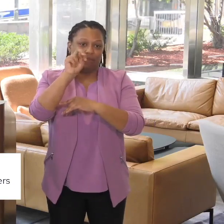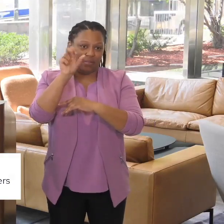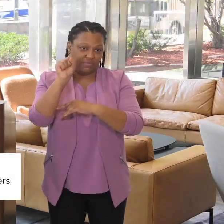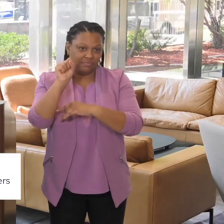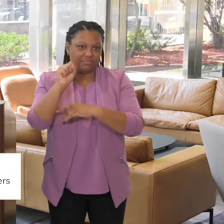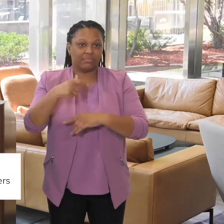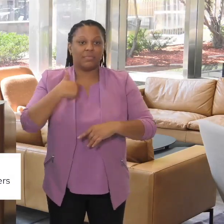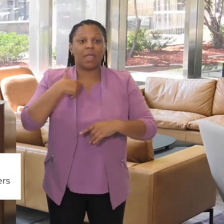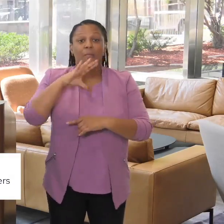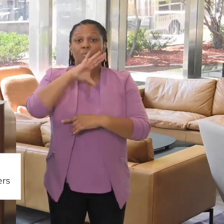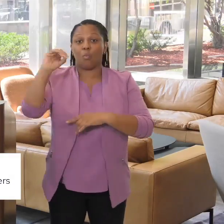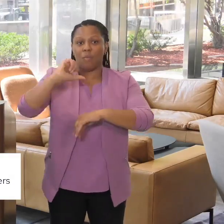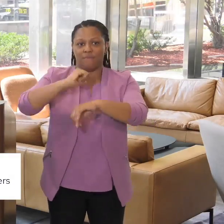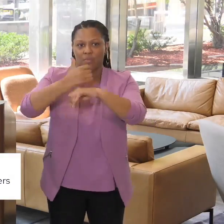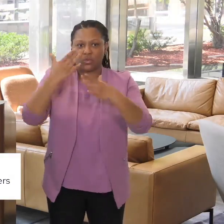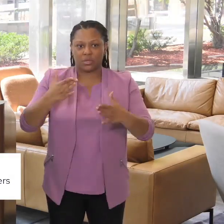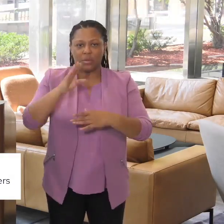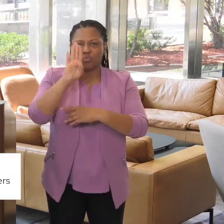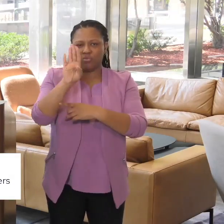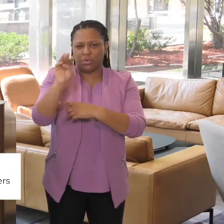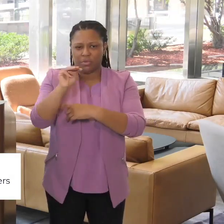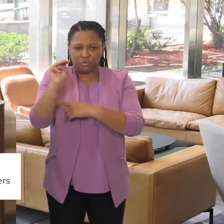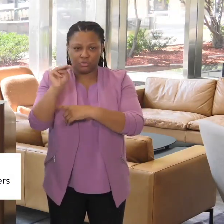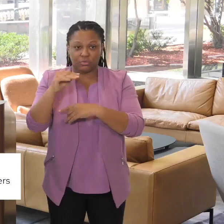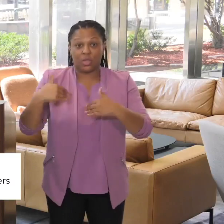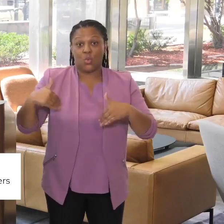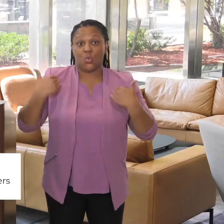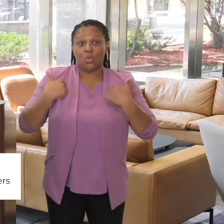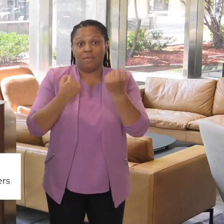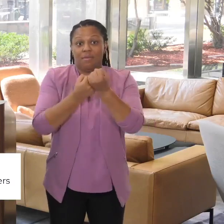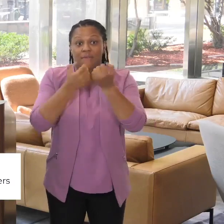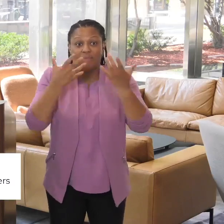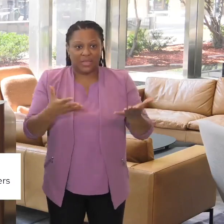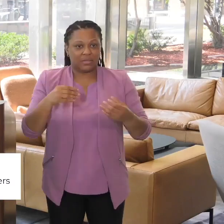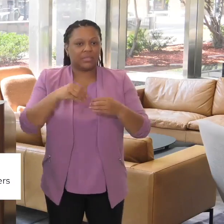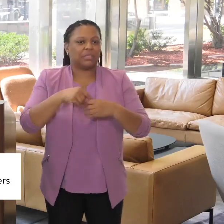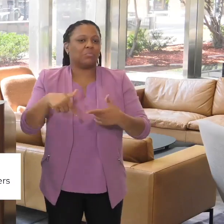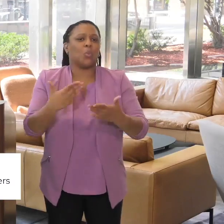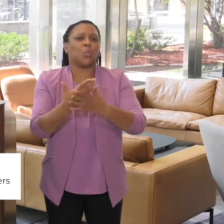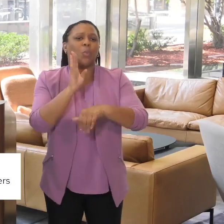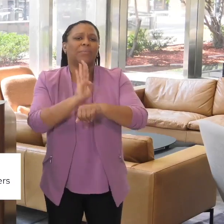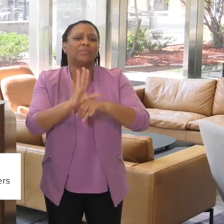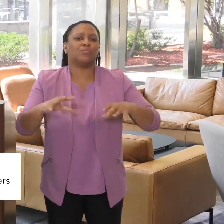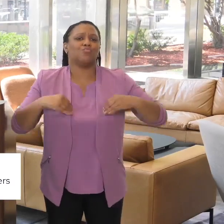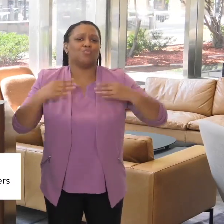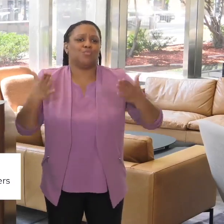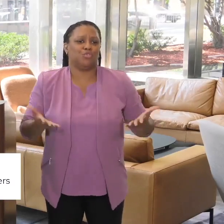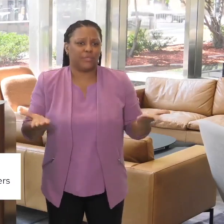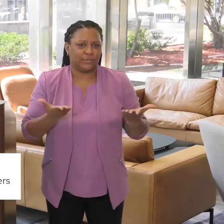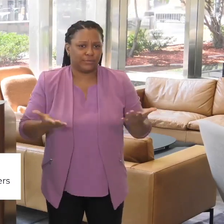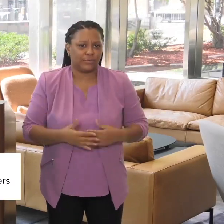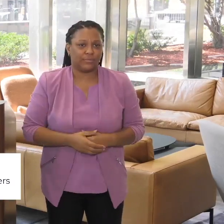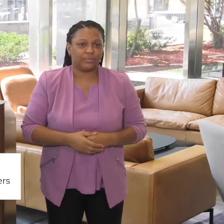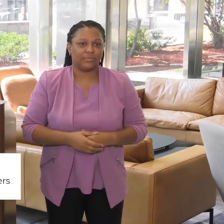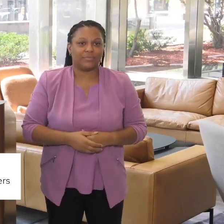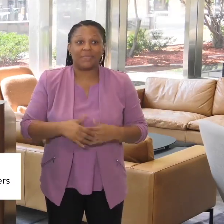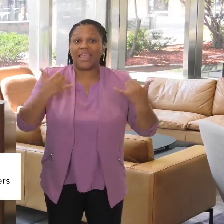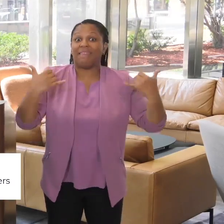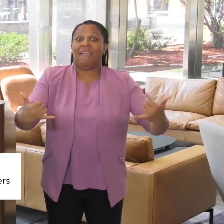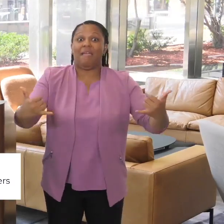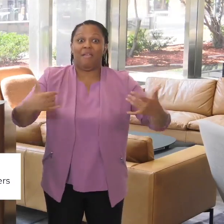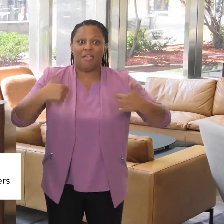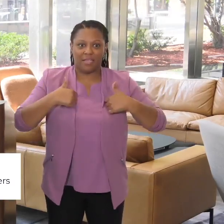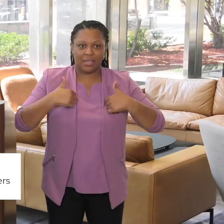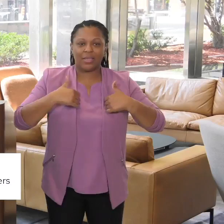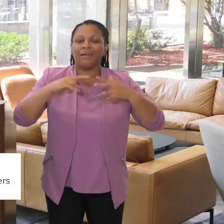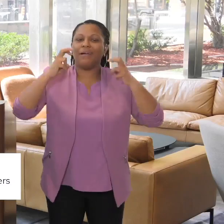Bridgemakers. I am a youth advocate and entrepreneur, and at this point, an adoptive resident of St. Paul. And